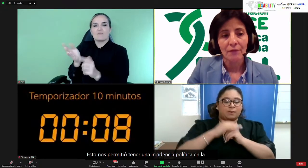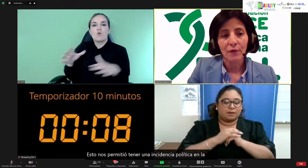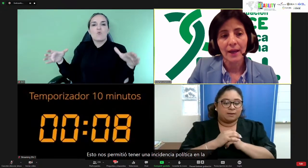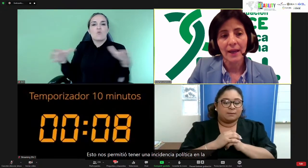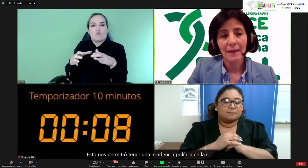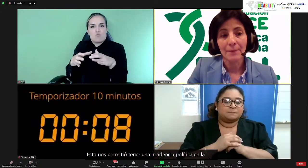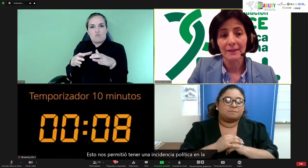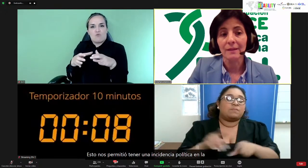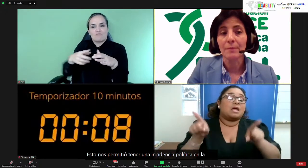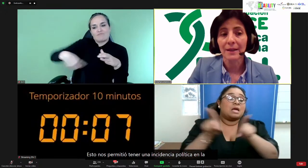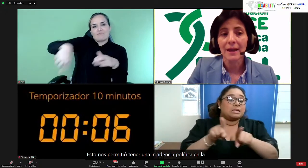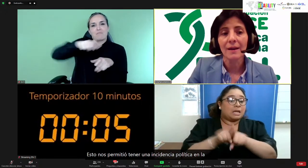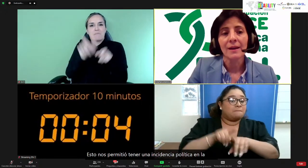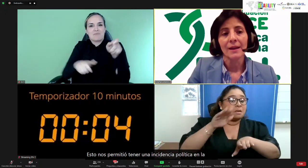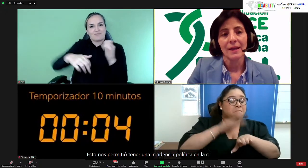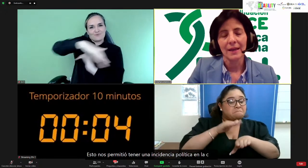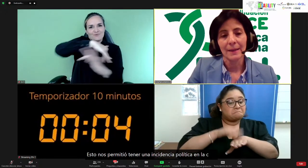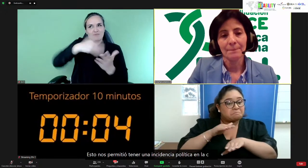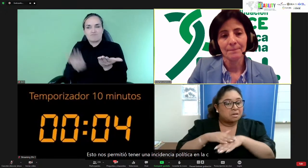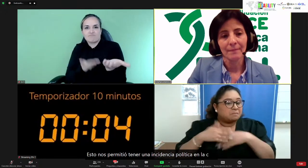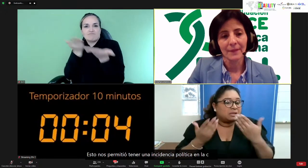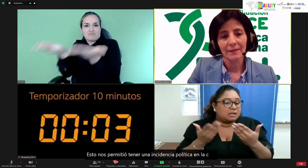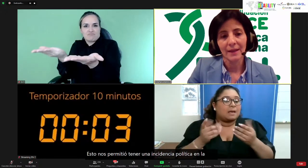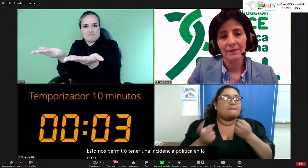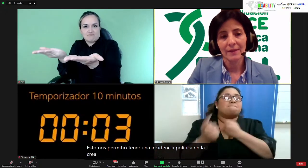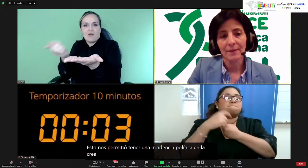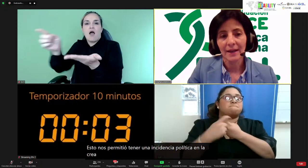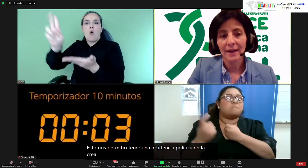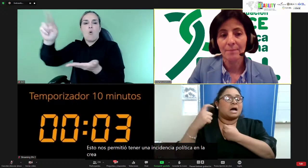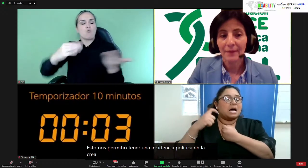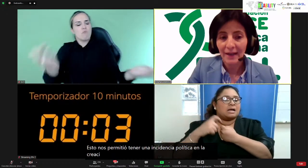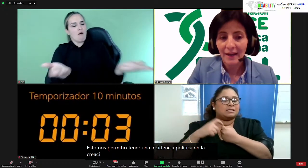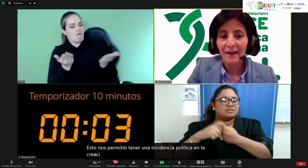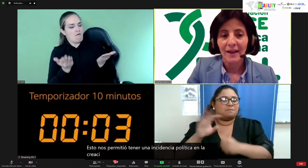a la this allows us to participate